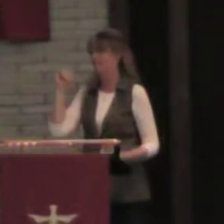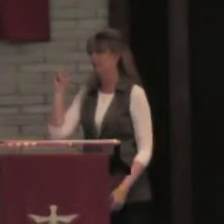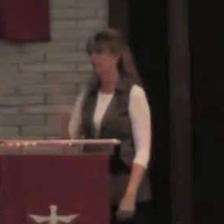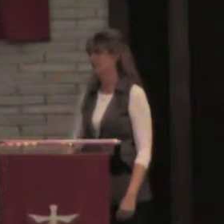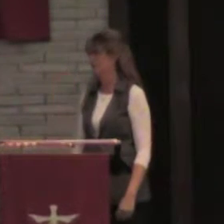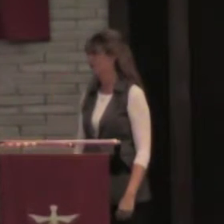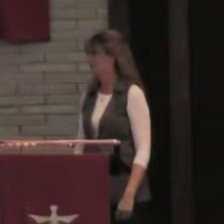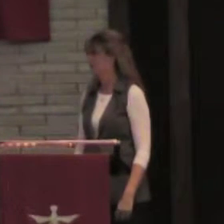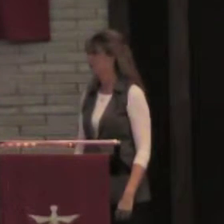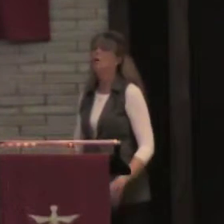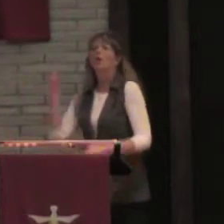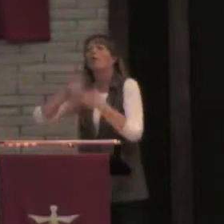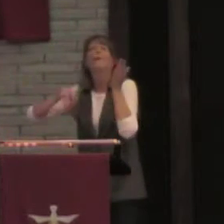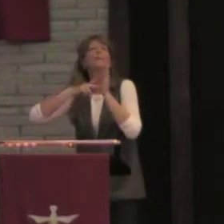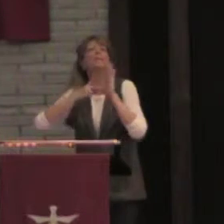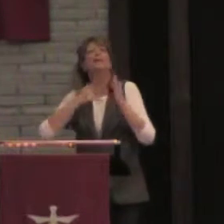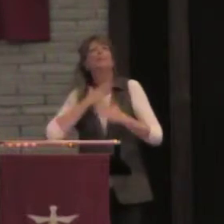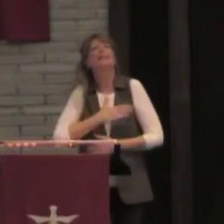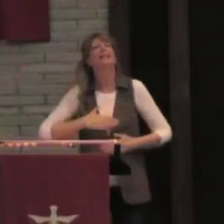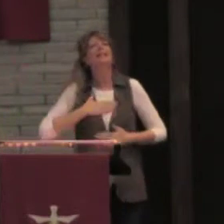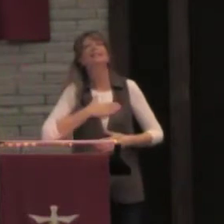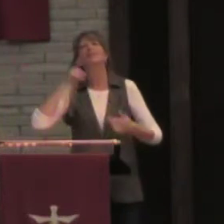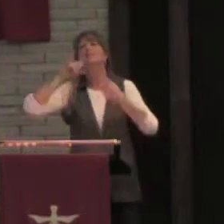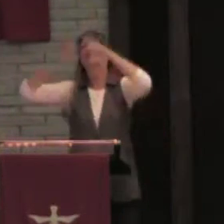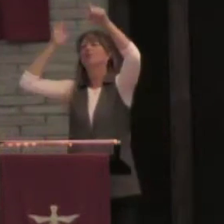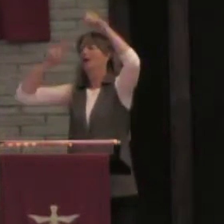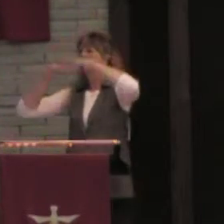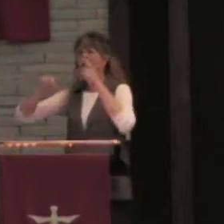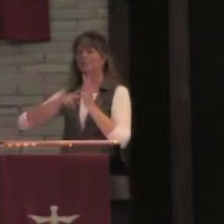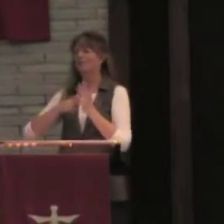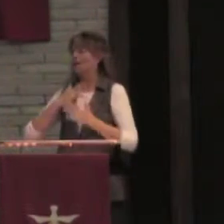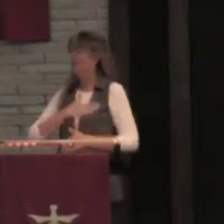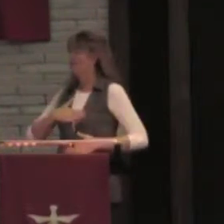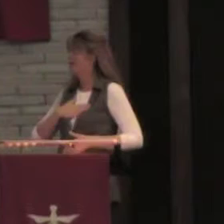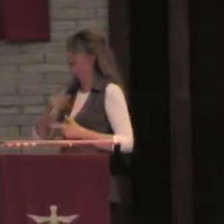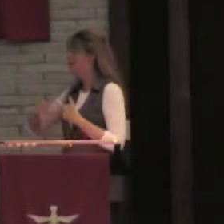God wants you to have it. And what I mean by pleasing to God, I mean,